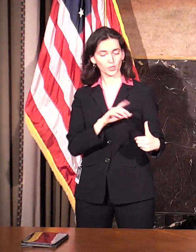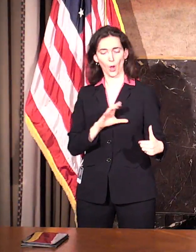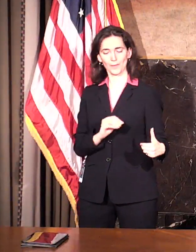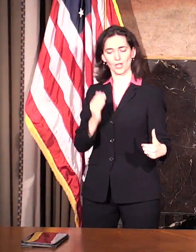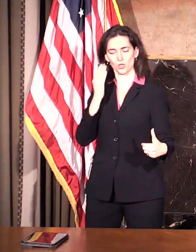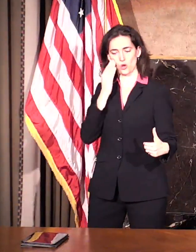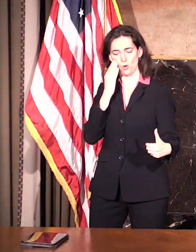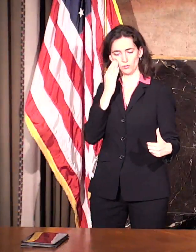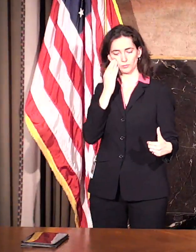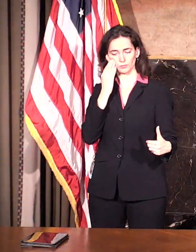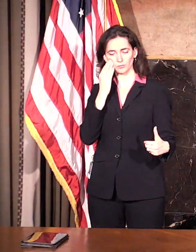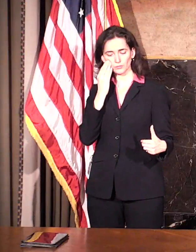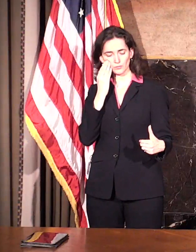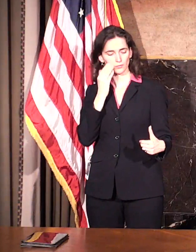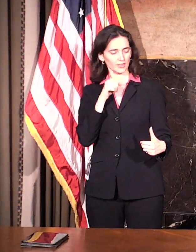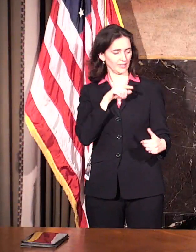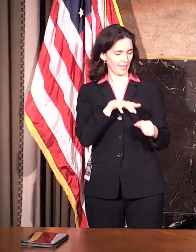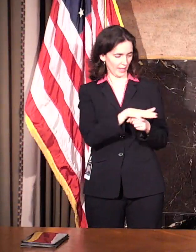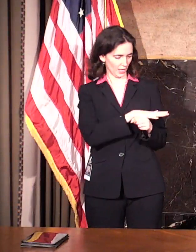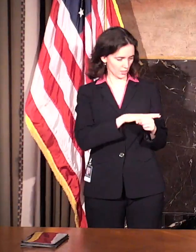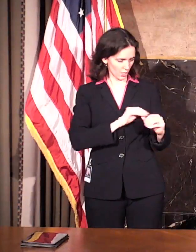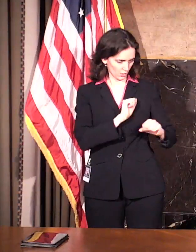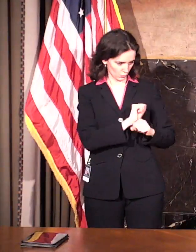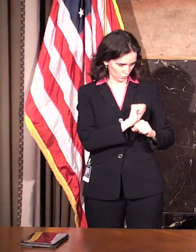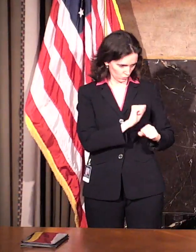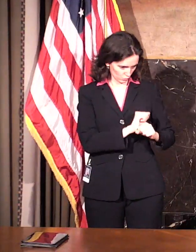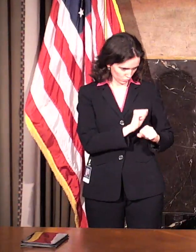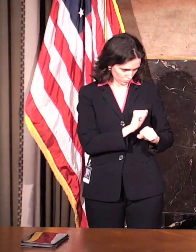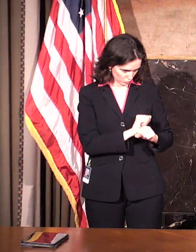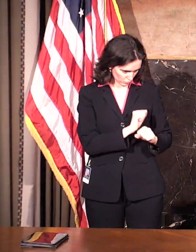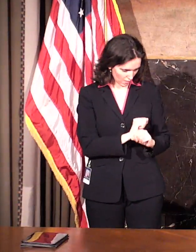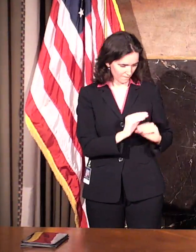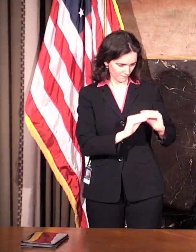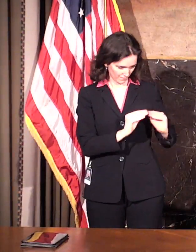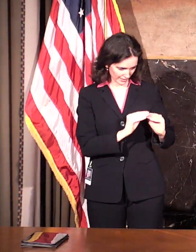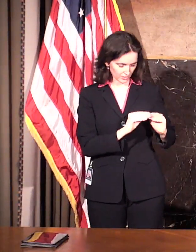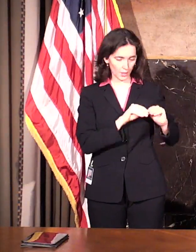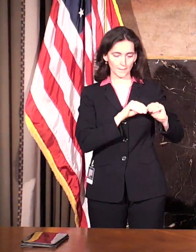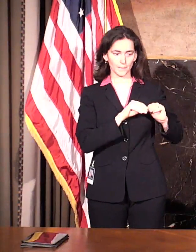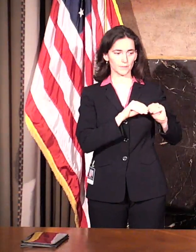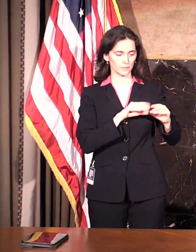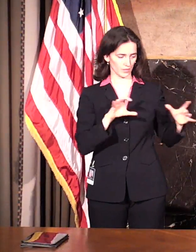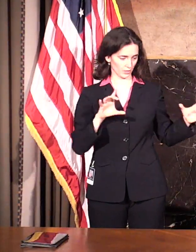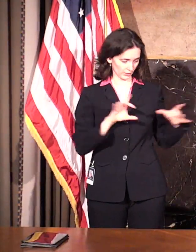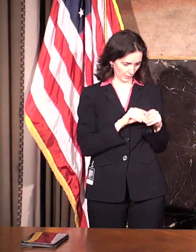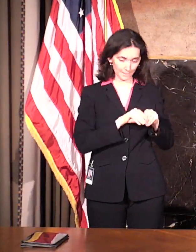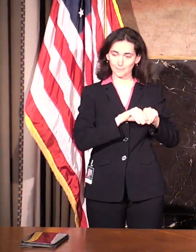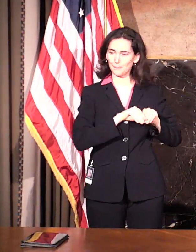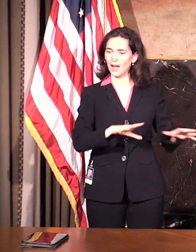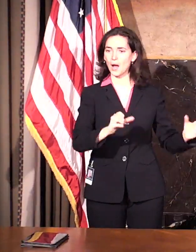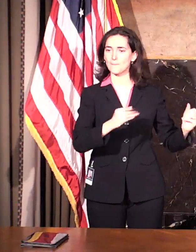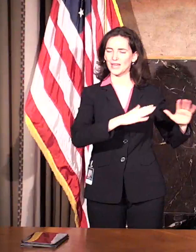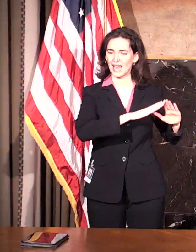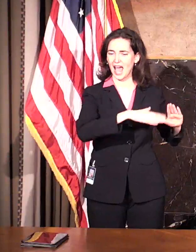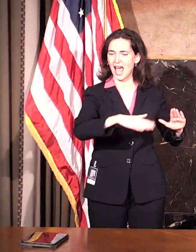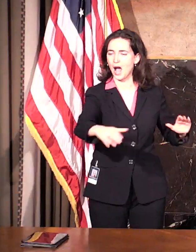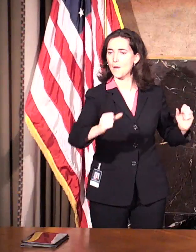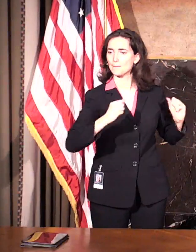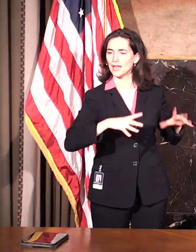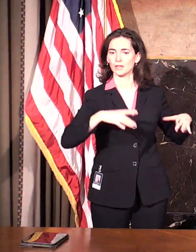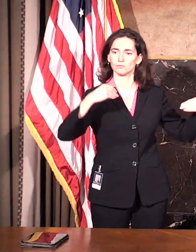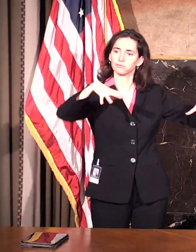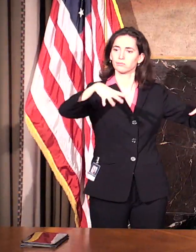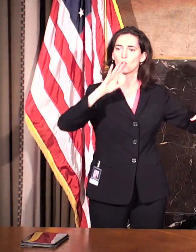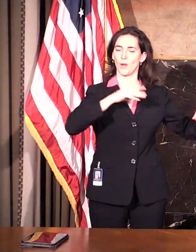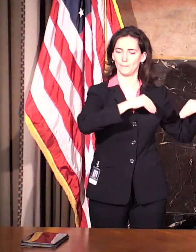do certain work in a certain location, it's going to restore power to large numbers of people all at one time. The